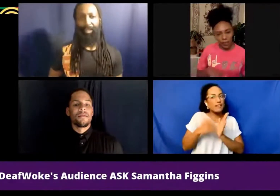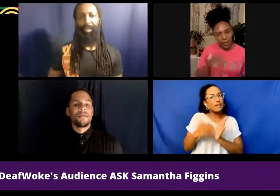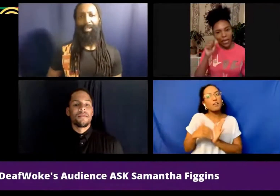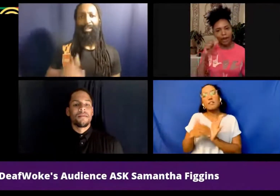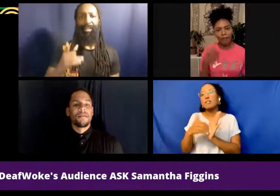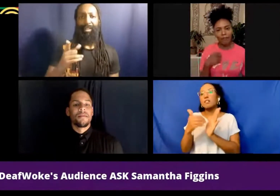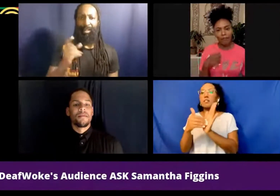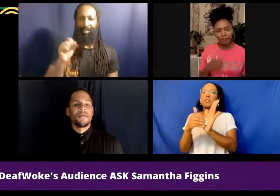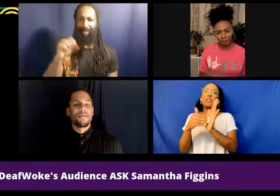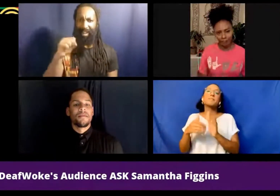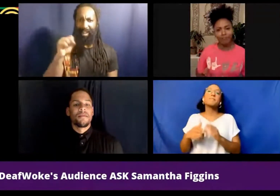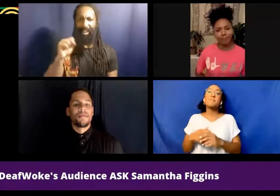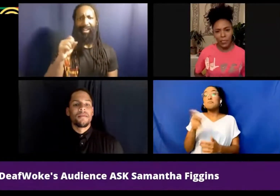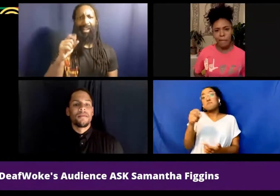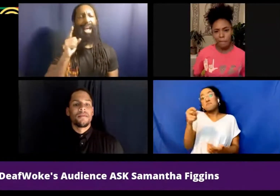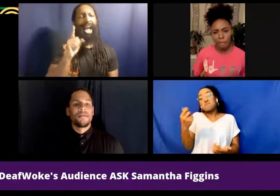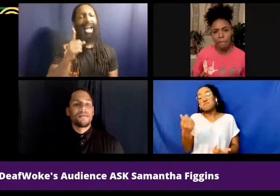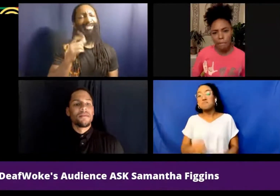So yeah.